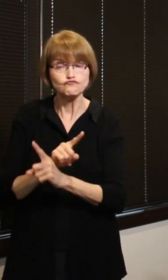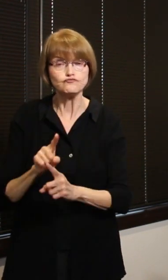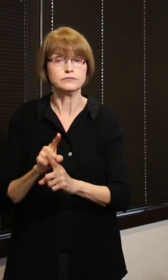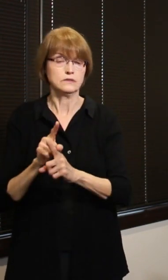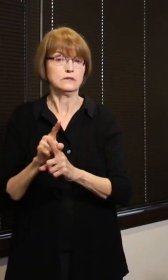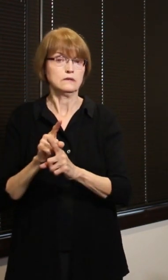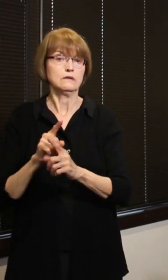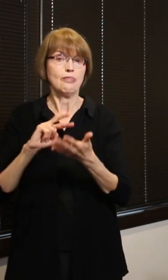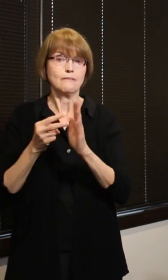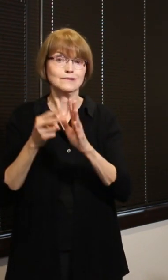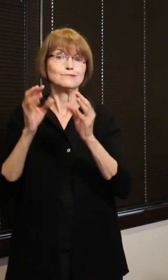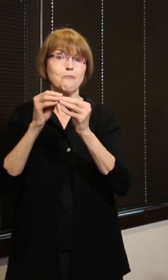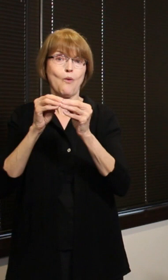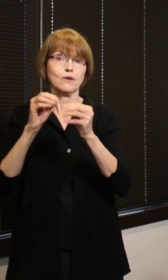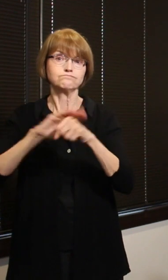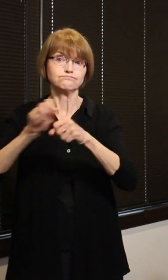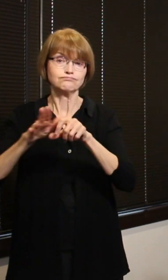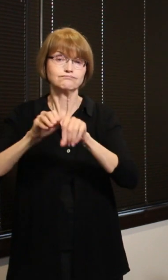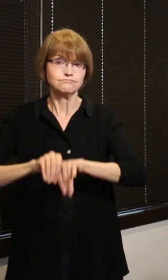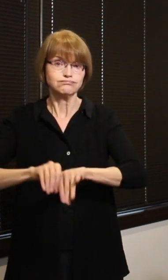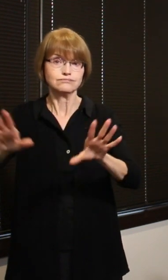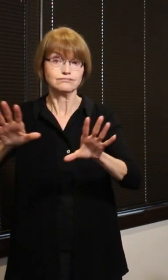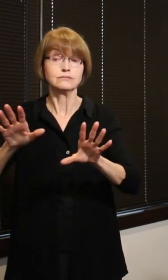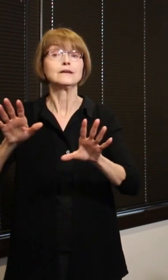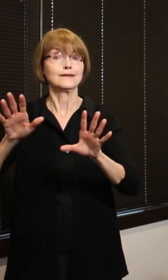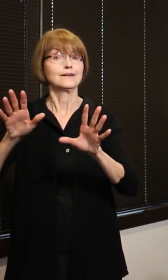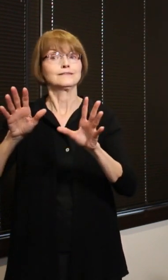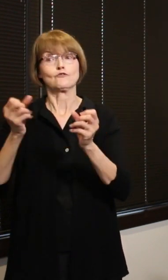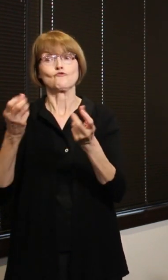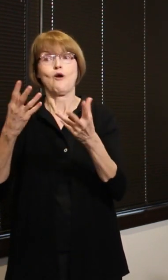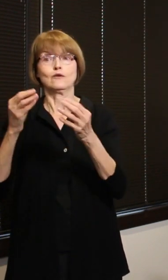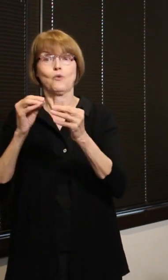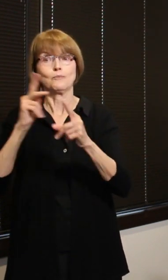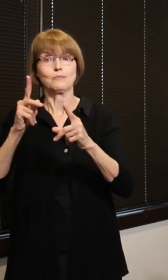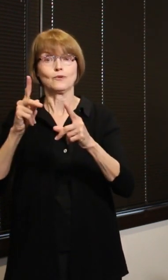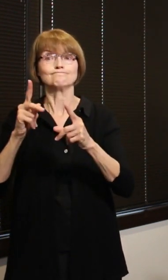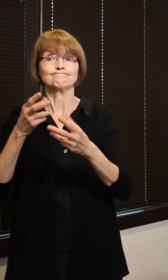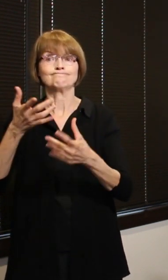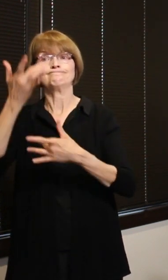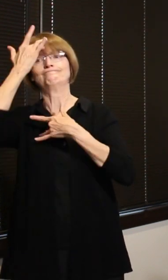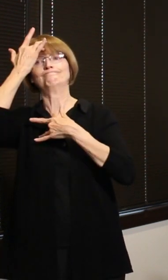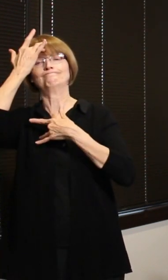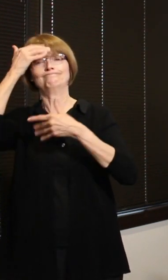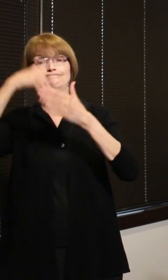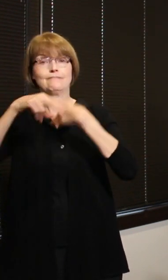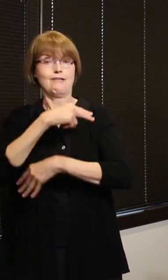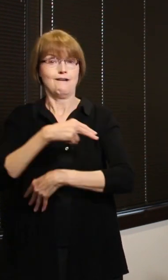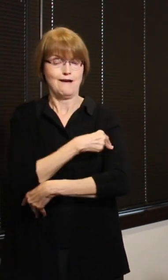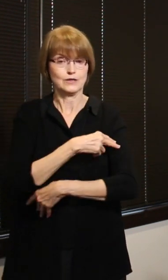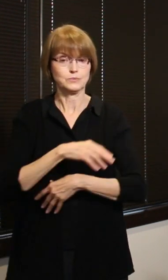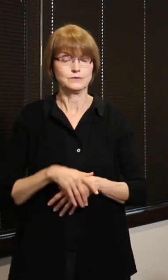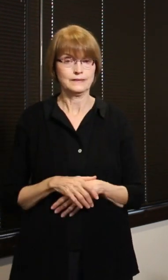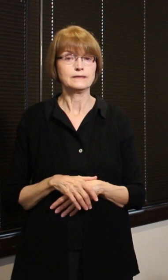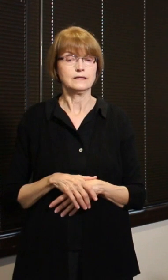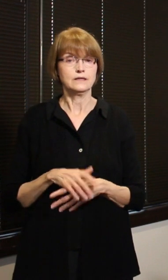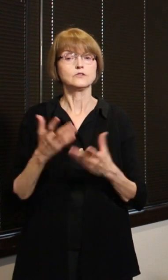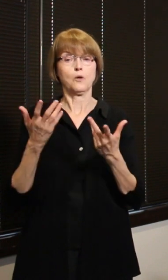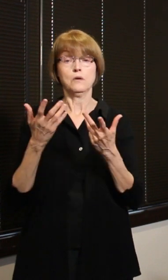be more inpatient cases. We're still continuing to move along at that slow